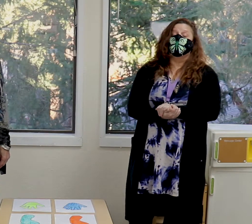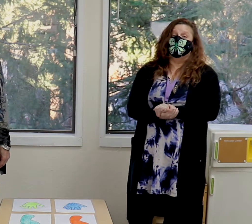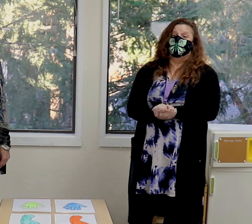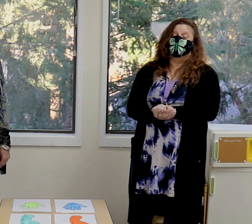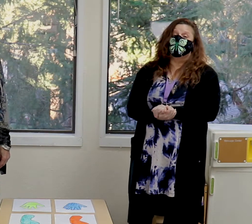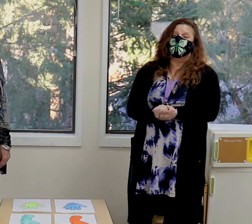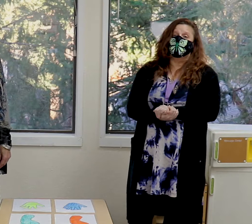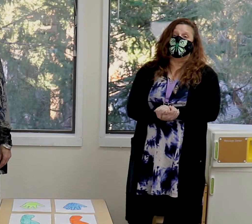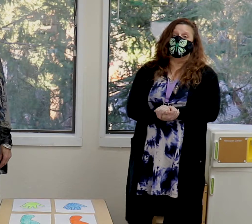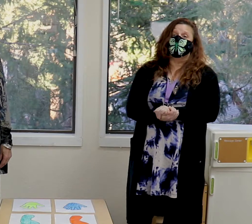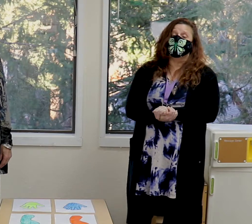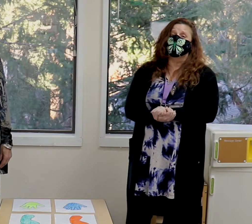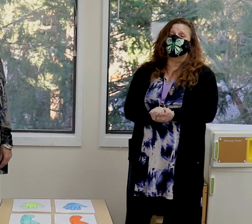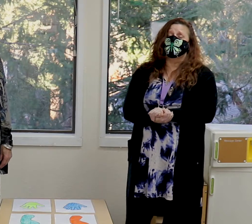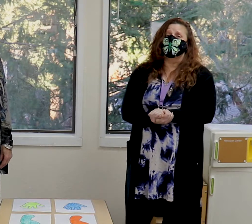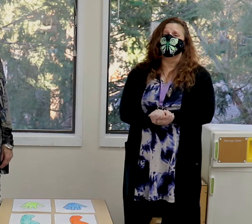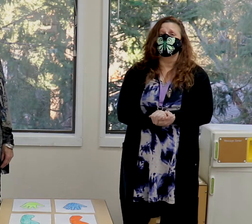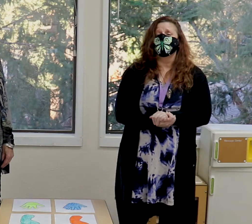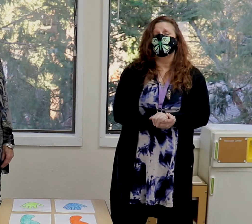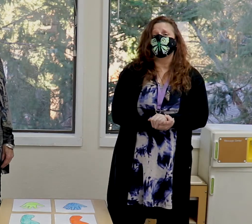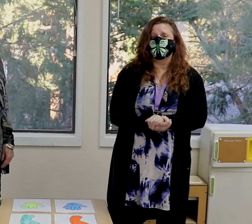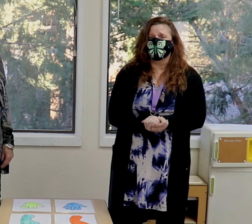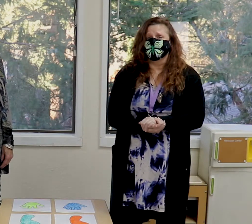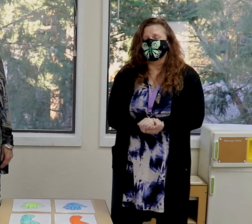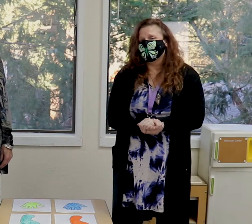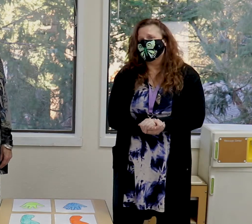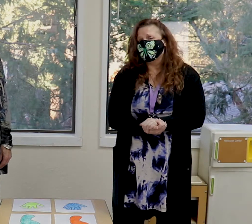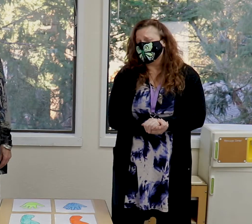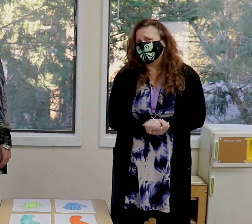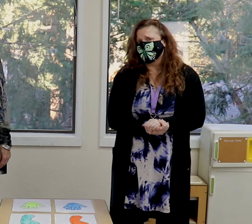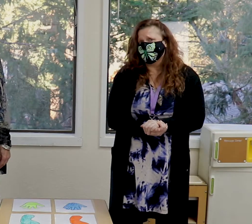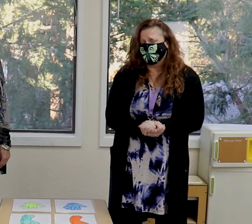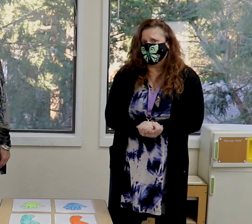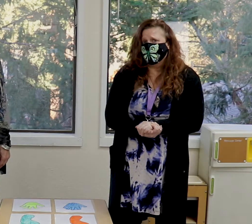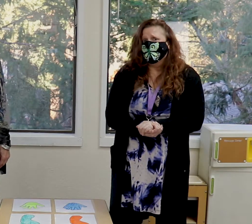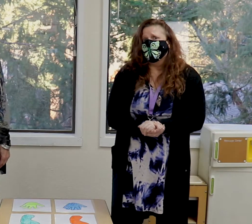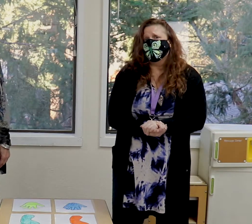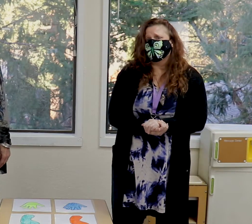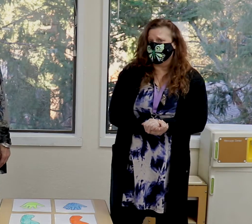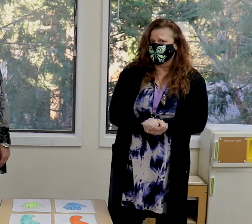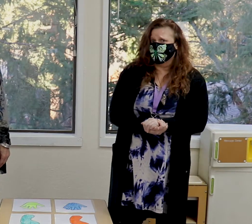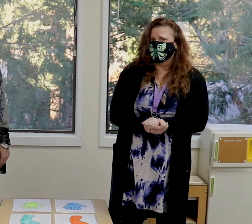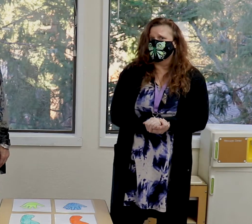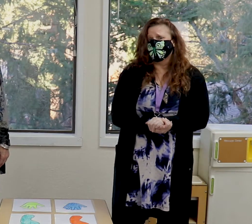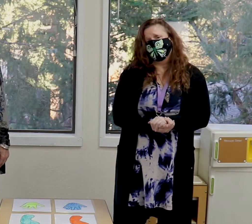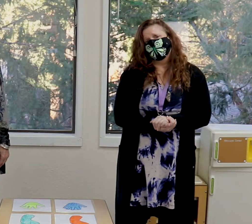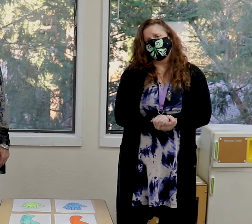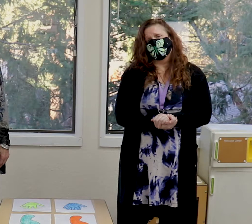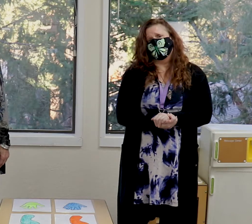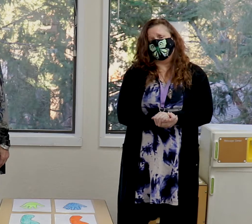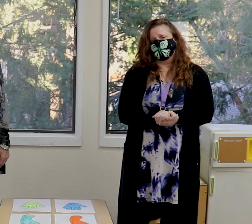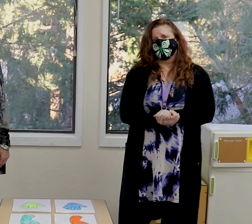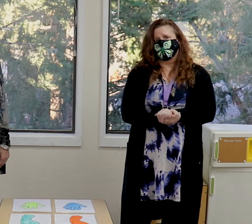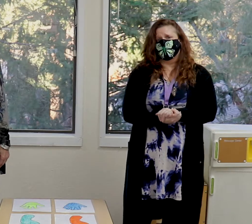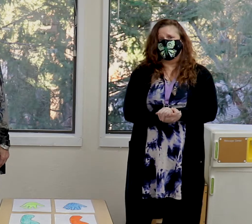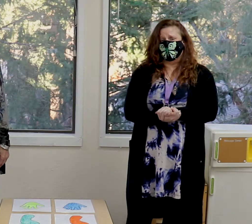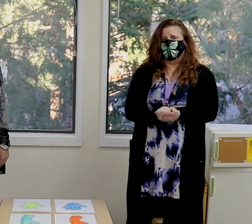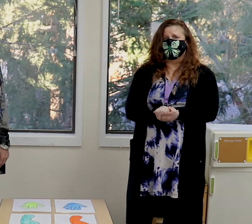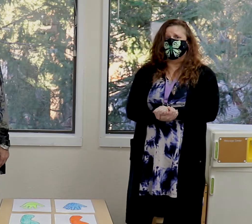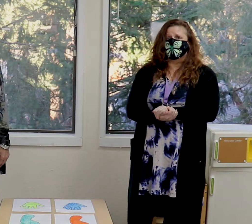well, right now kids are on computers at least 6 hours a day because of school, because most kids are right now in